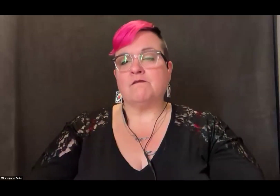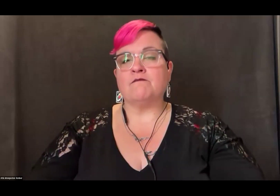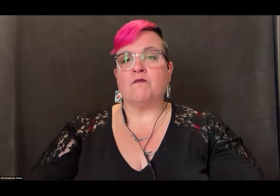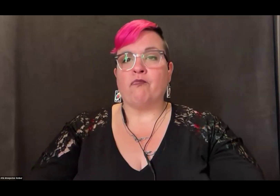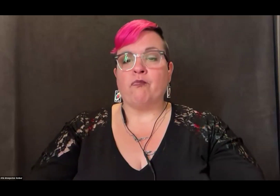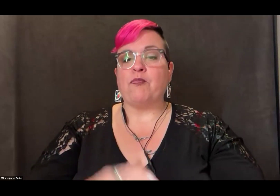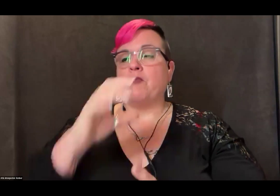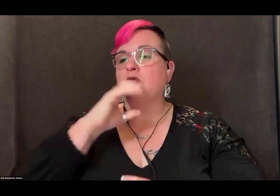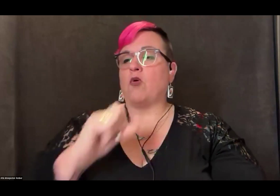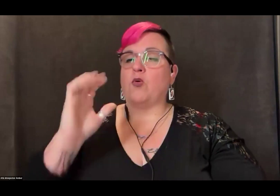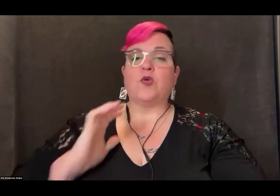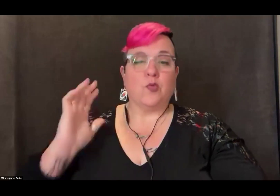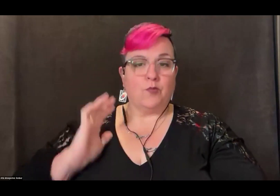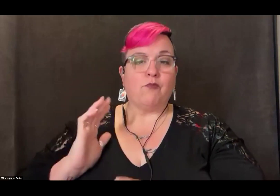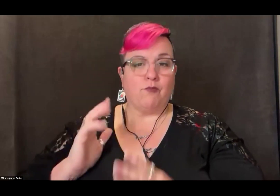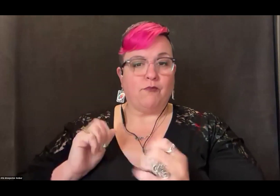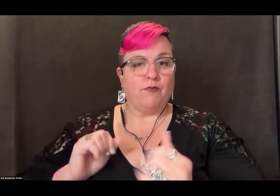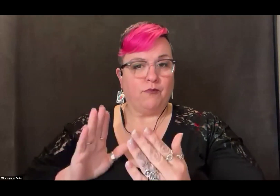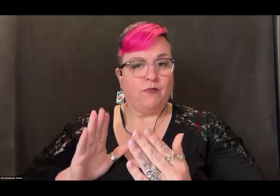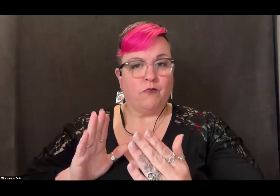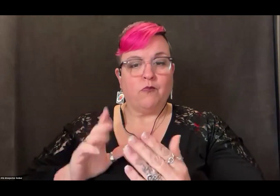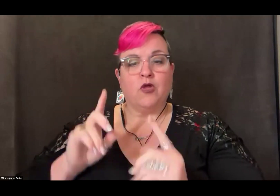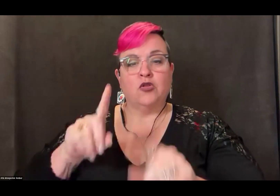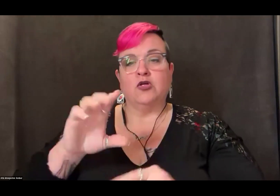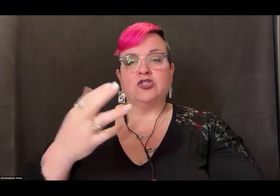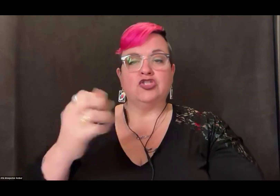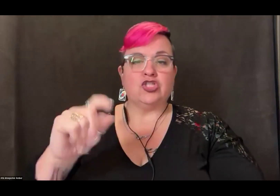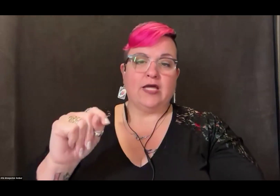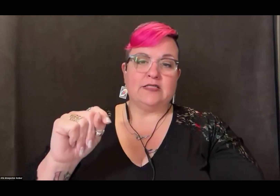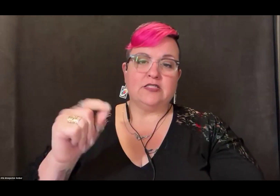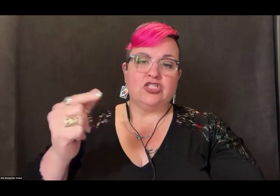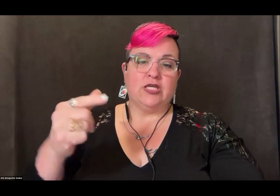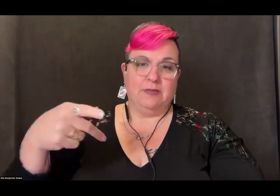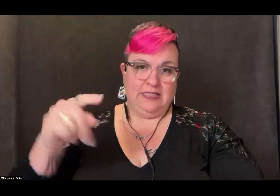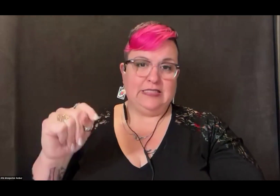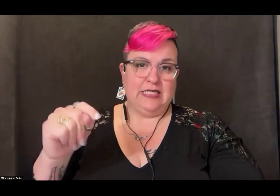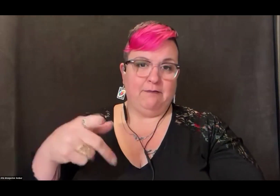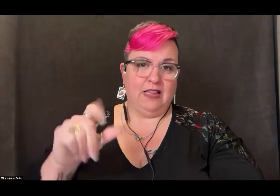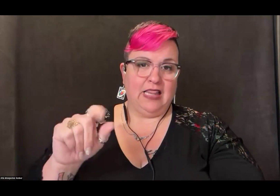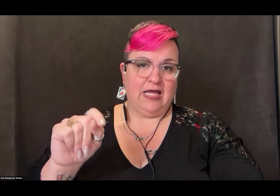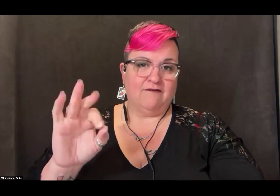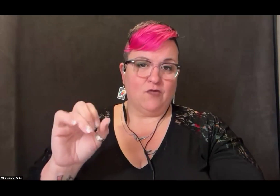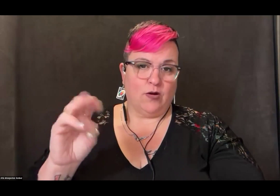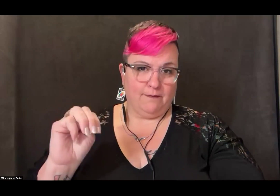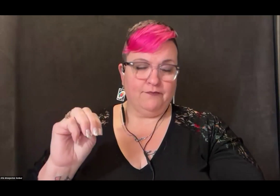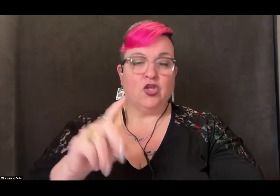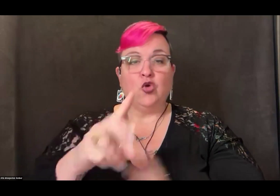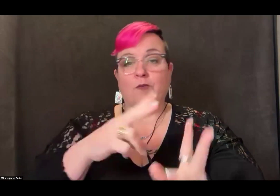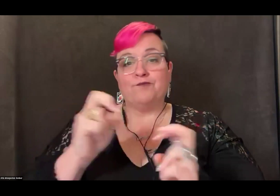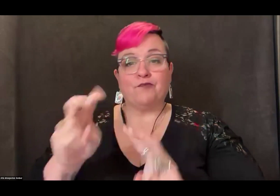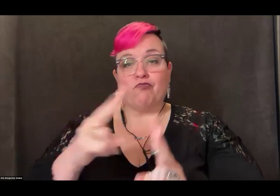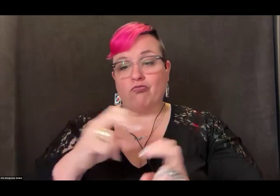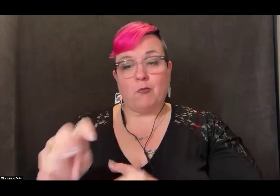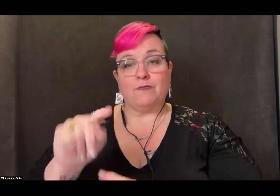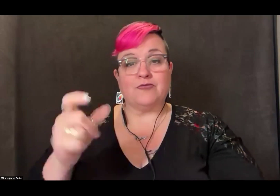The older way is you go to a ChatGPT platform there. You stick in, paste